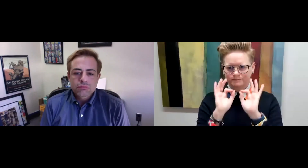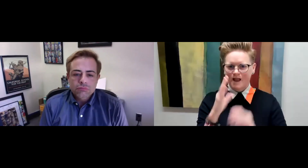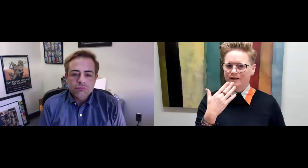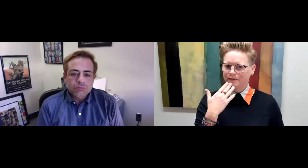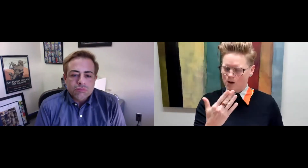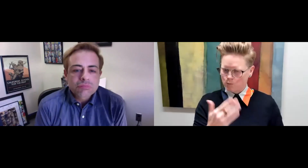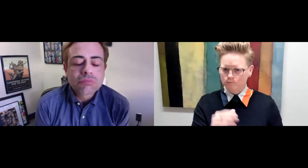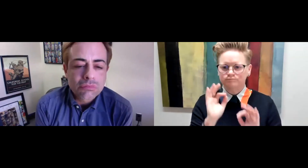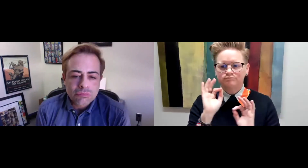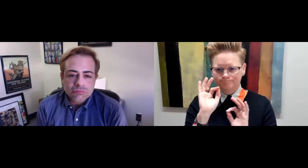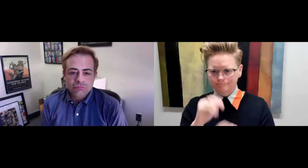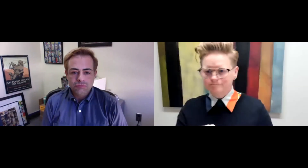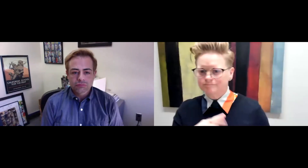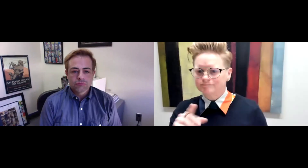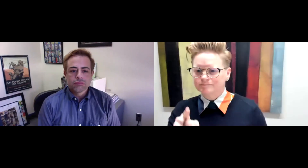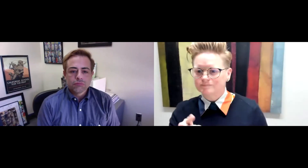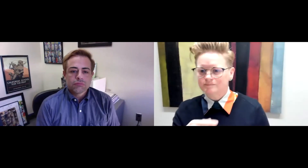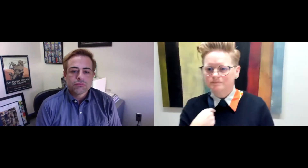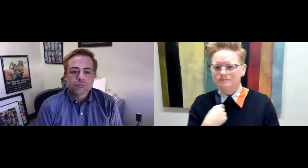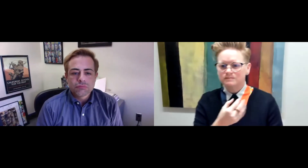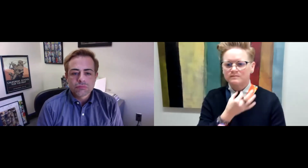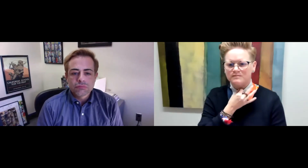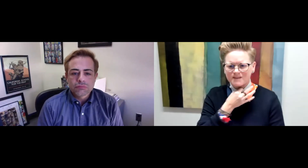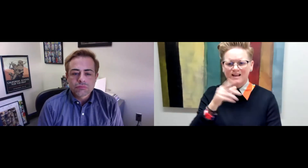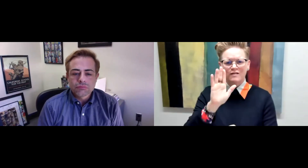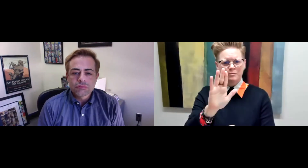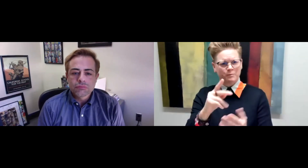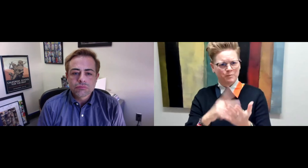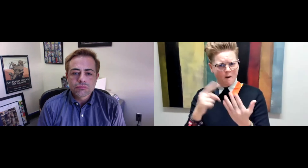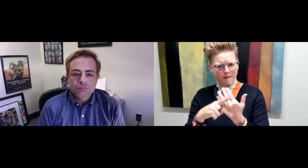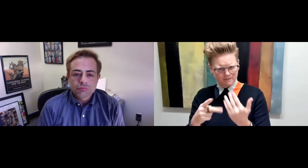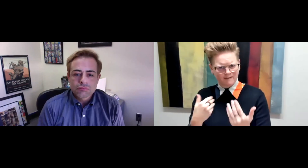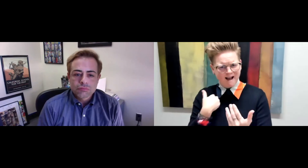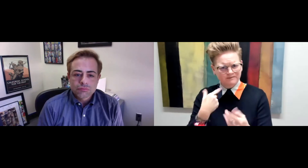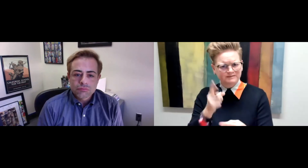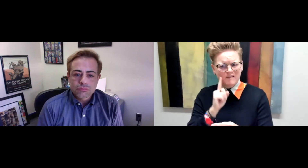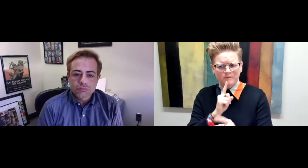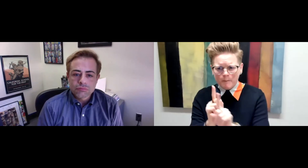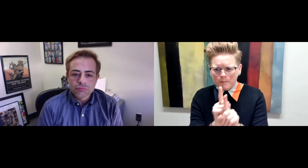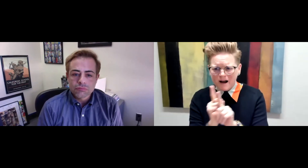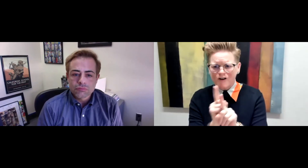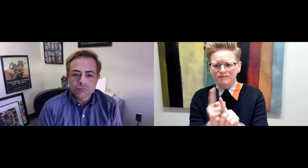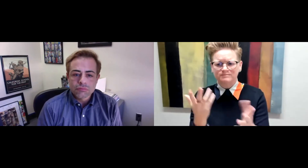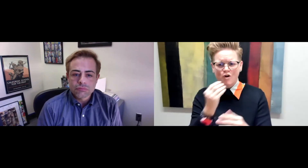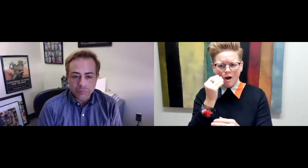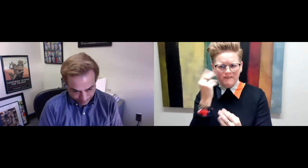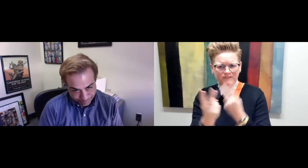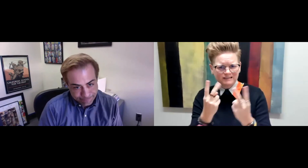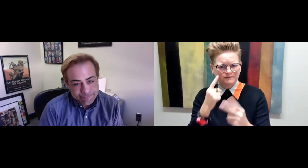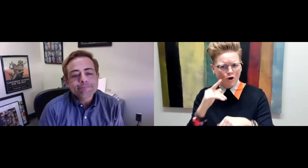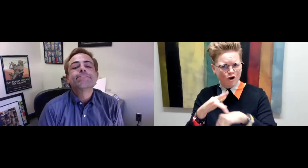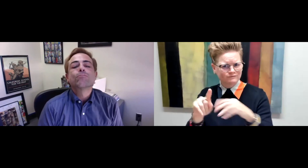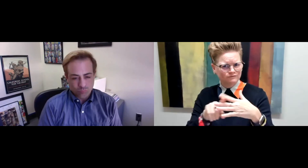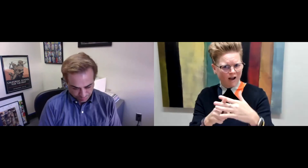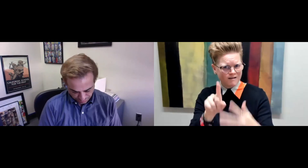hearing children. So in fact, it also would benefit deaf children. So other question is, do you have